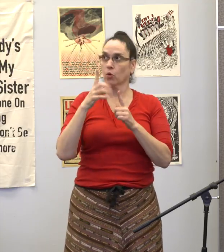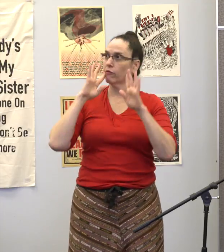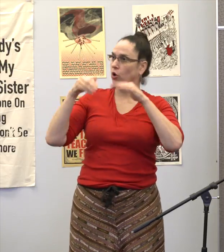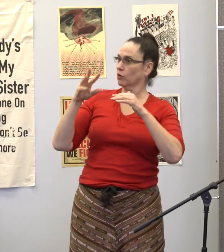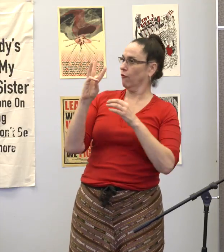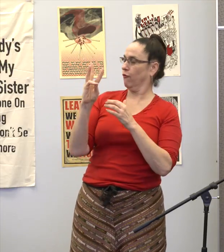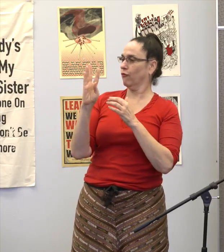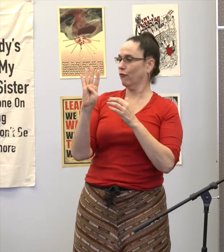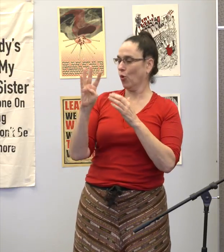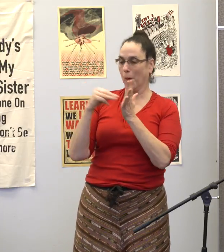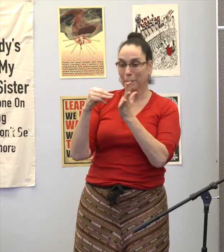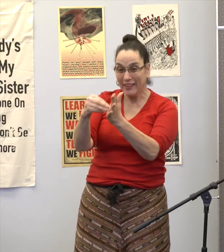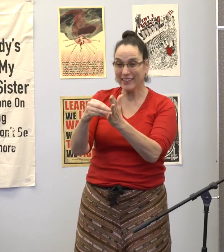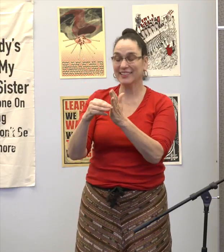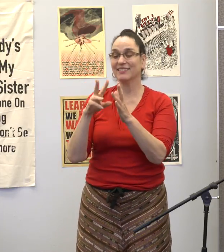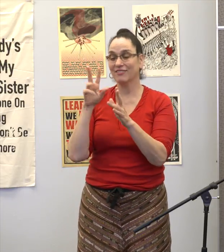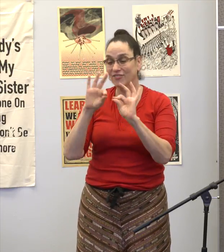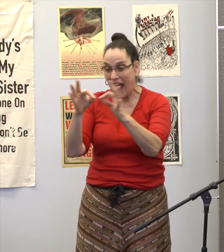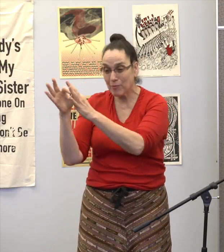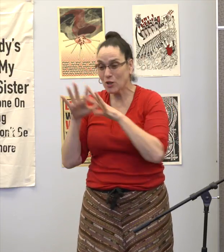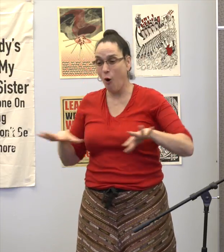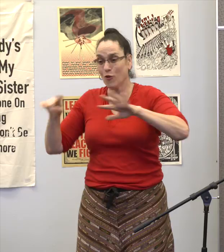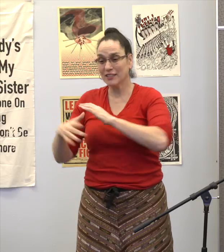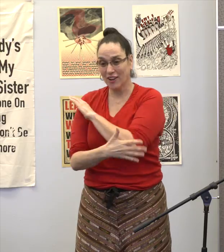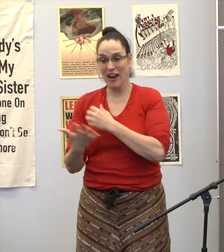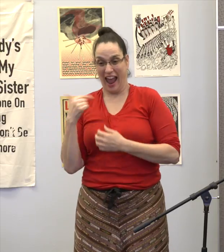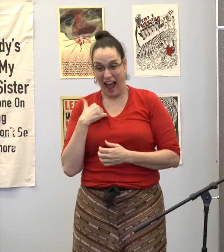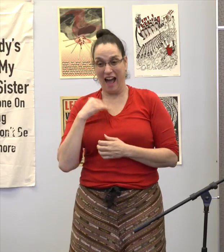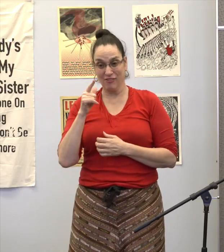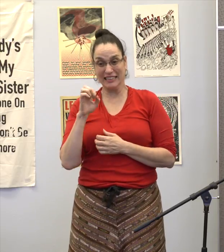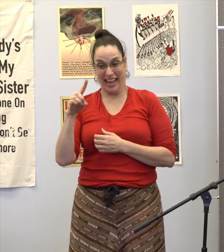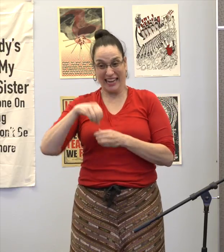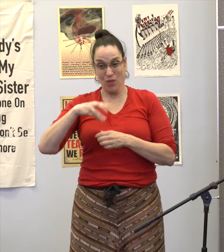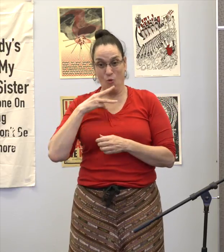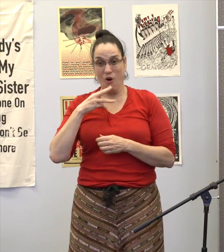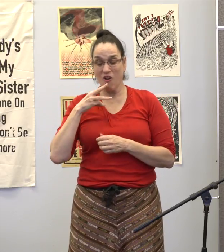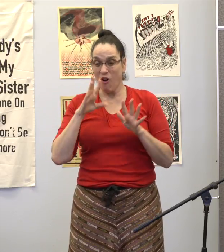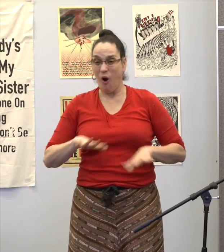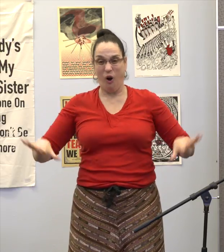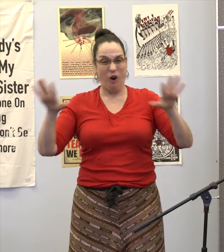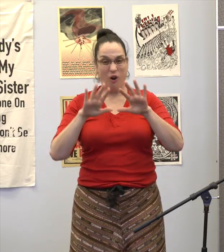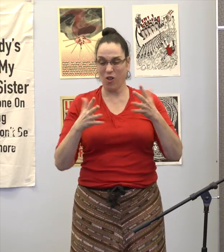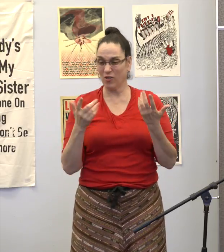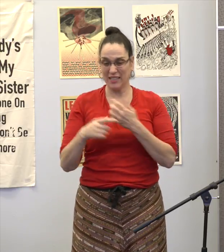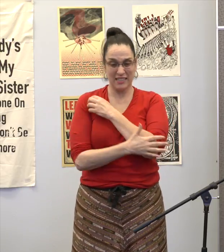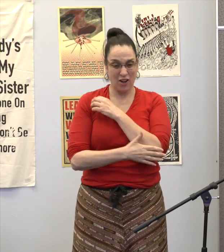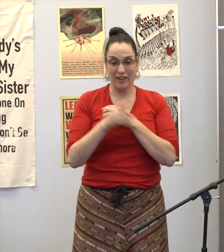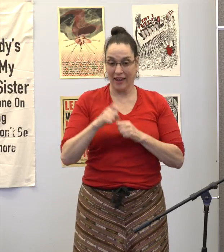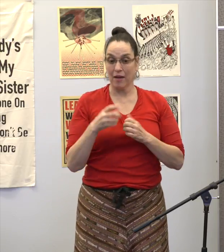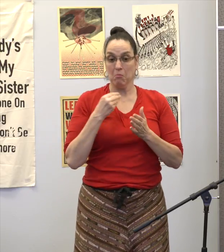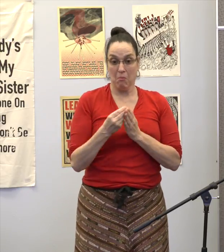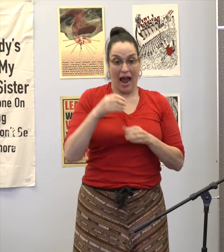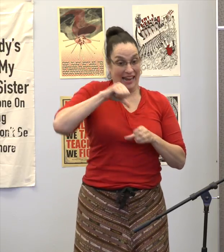who have lead in their water all over this country, where they can buy unleaded gas in those countries and can't buy unleaded